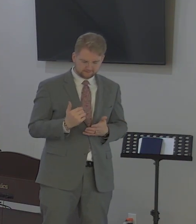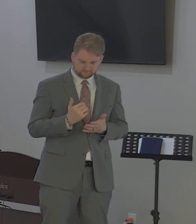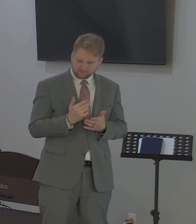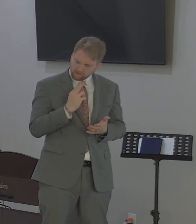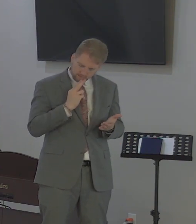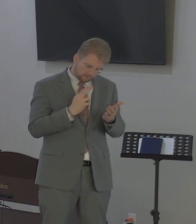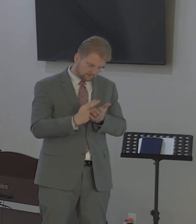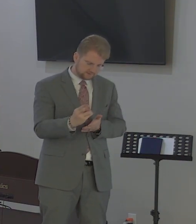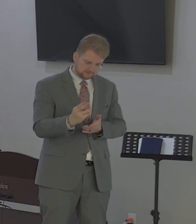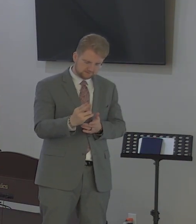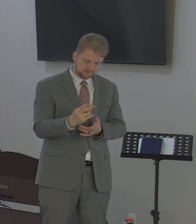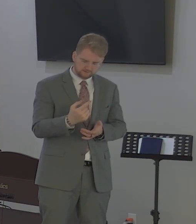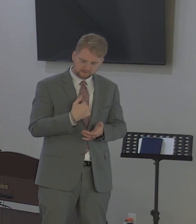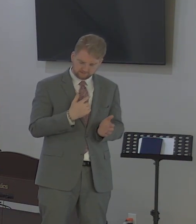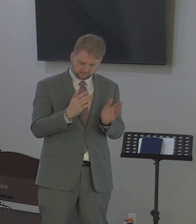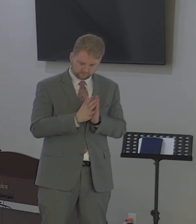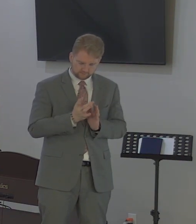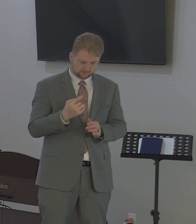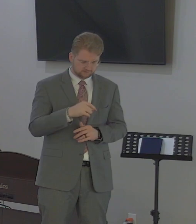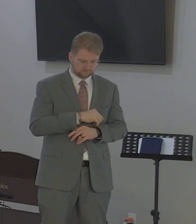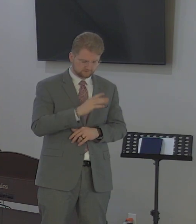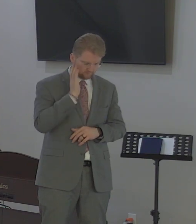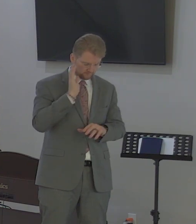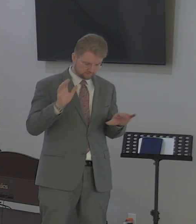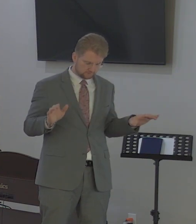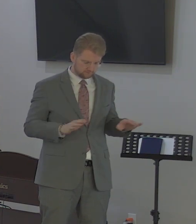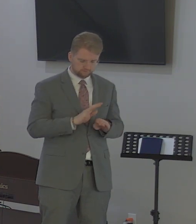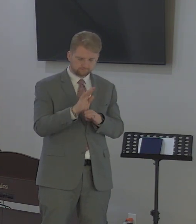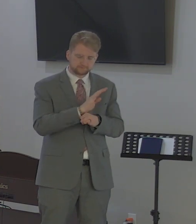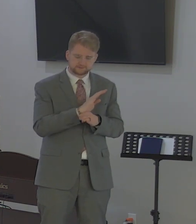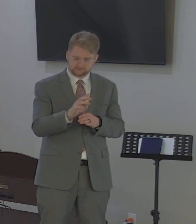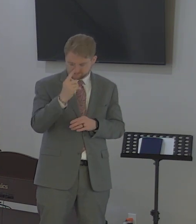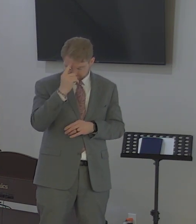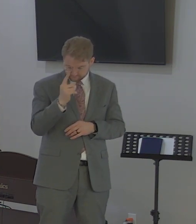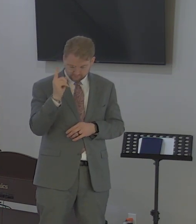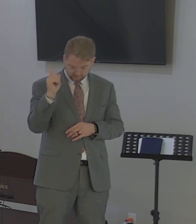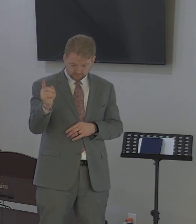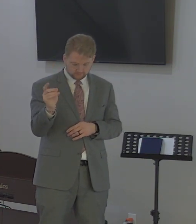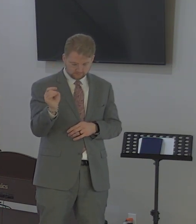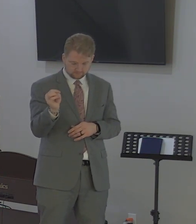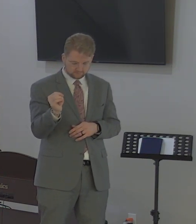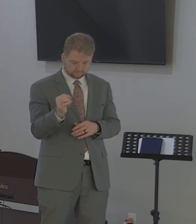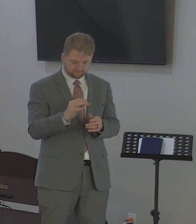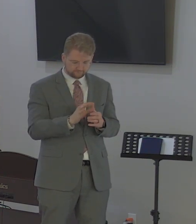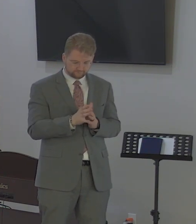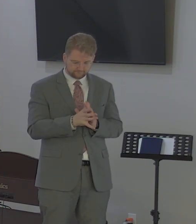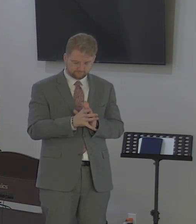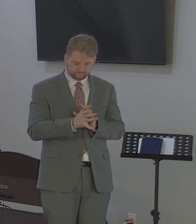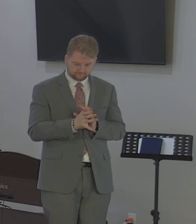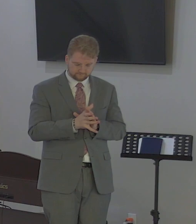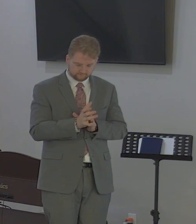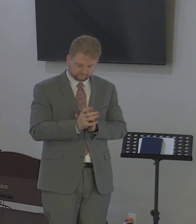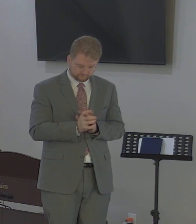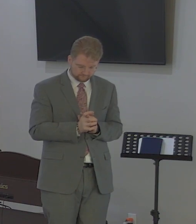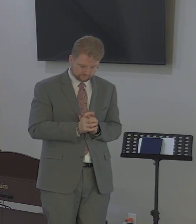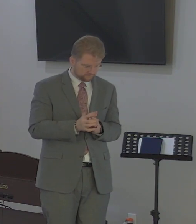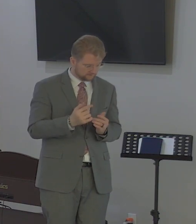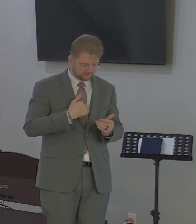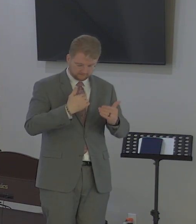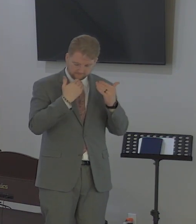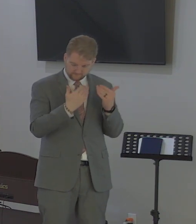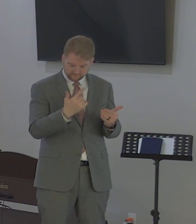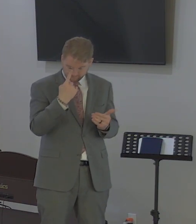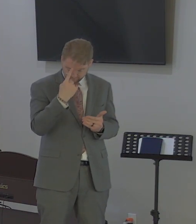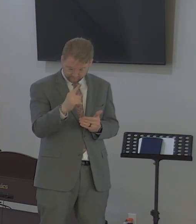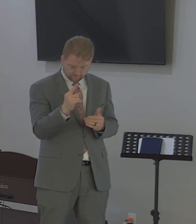do business in our hearts and our lives for you, God. Lord, I'm thankful for the church, God. I know it's not perfect. That